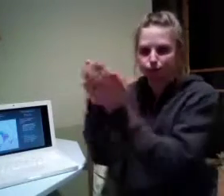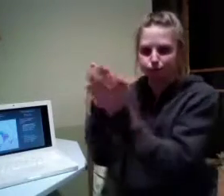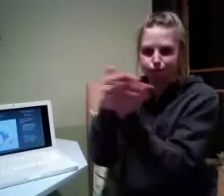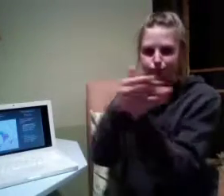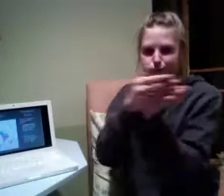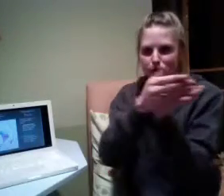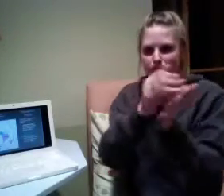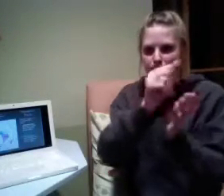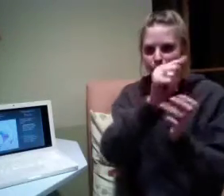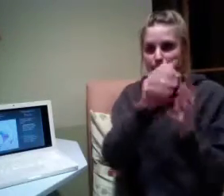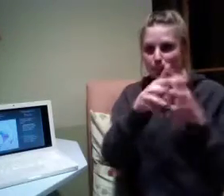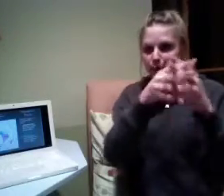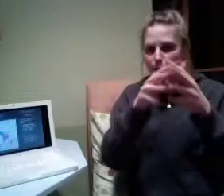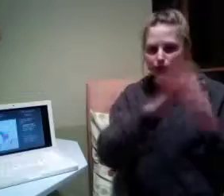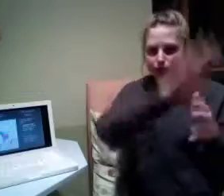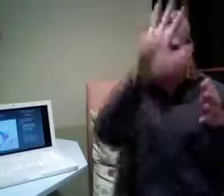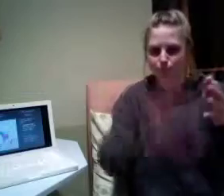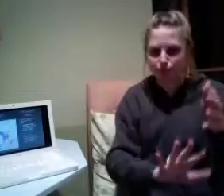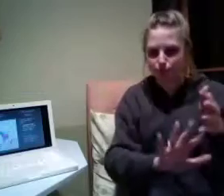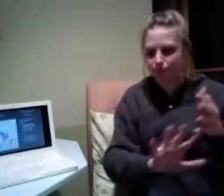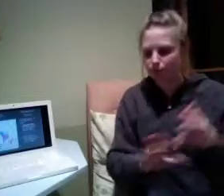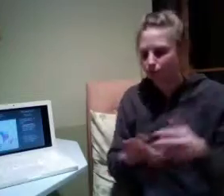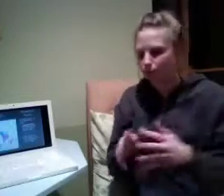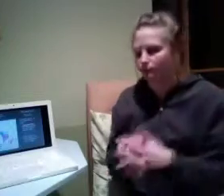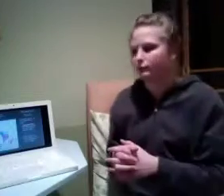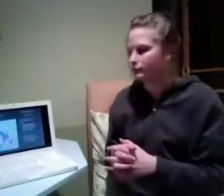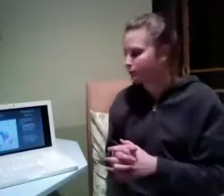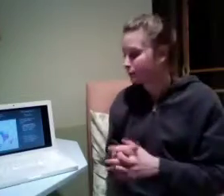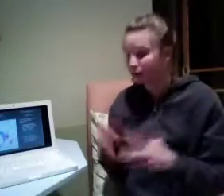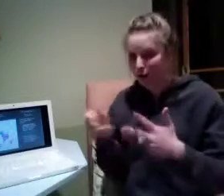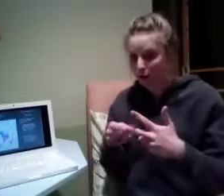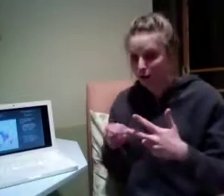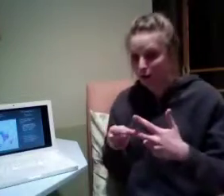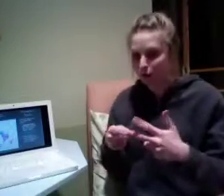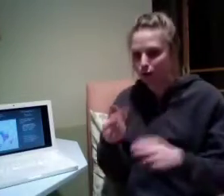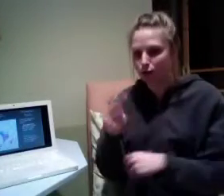goods and other items being shipped from the Americas back to Europe.